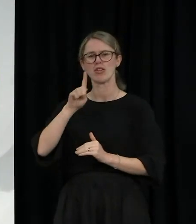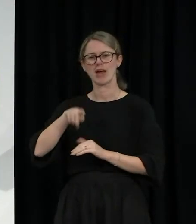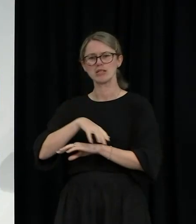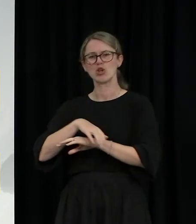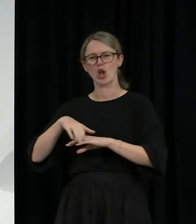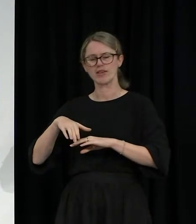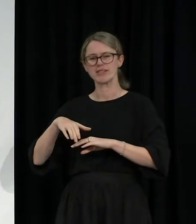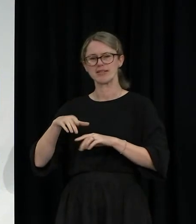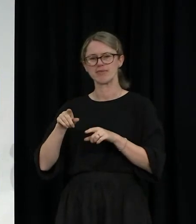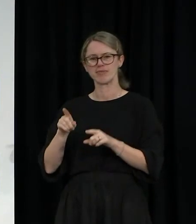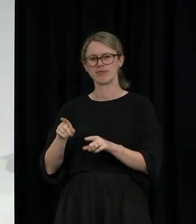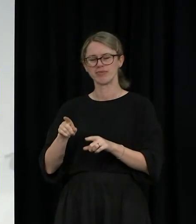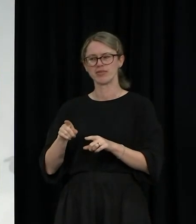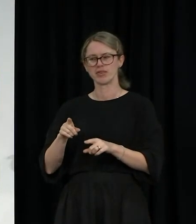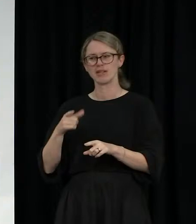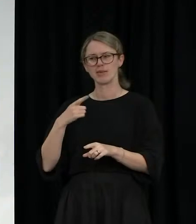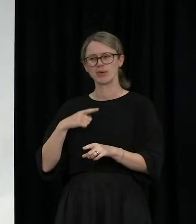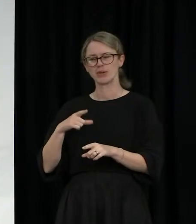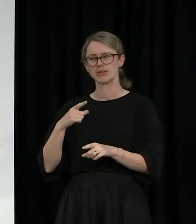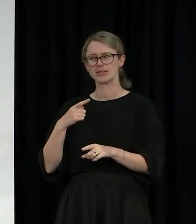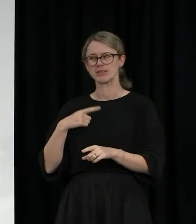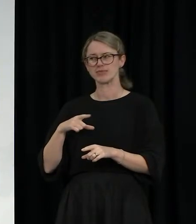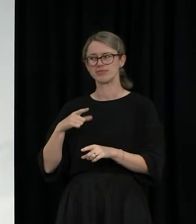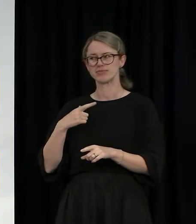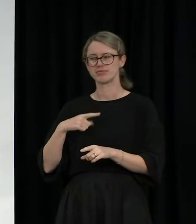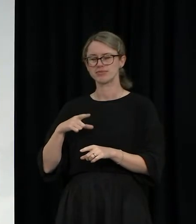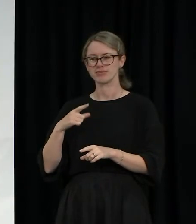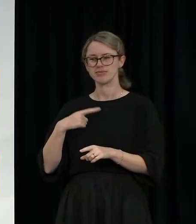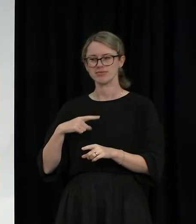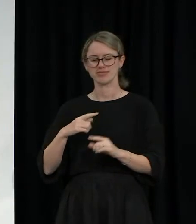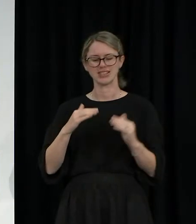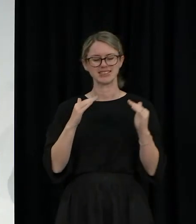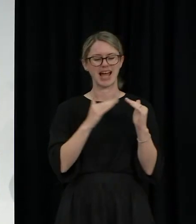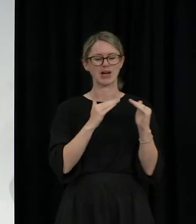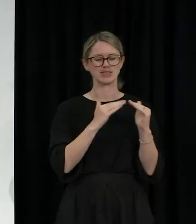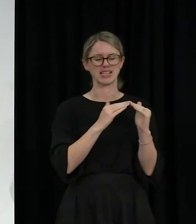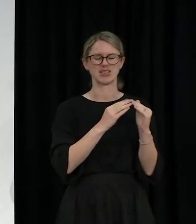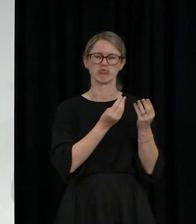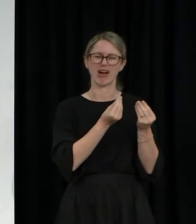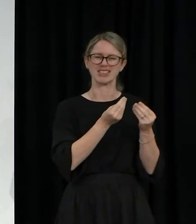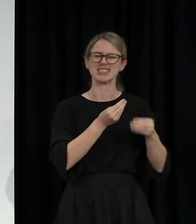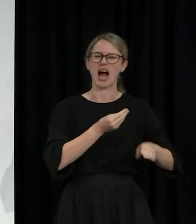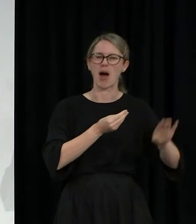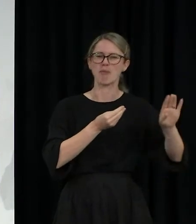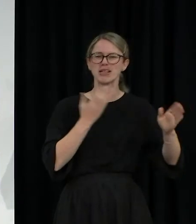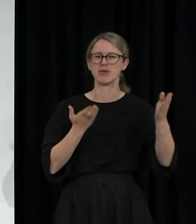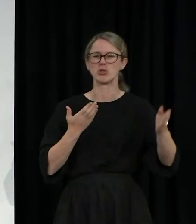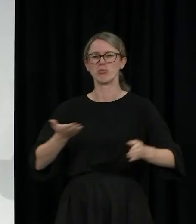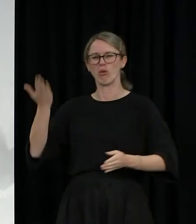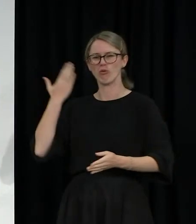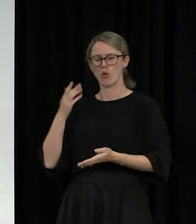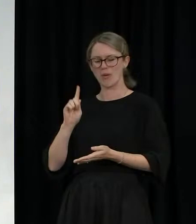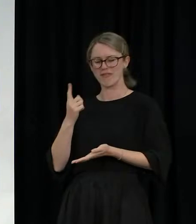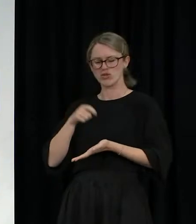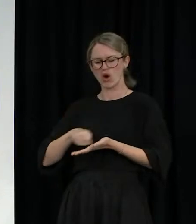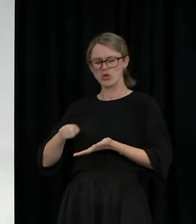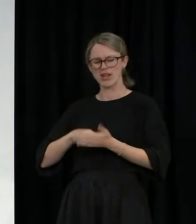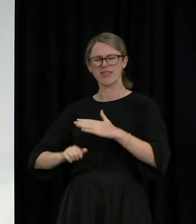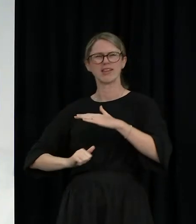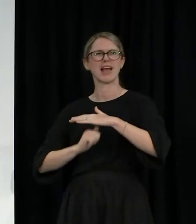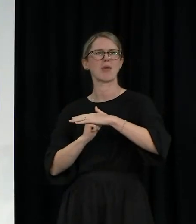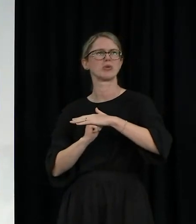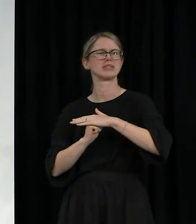is reflective of much more of the state of the housing market today than the original cap, I think, was